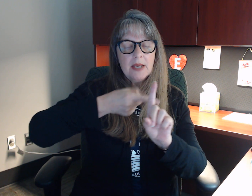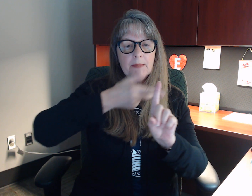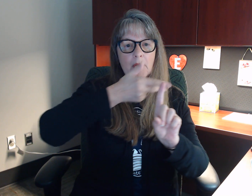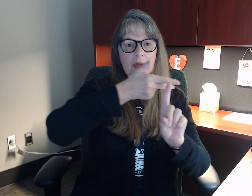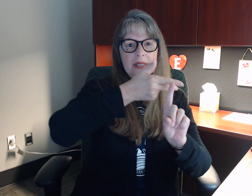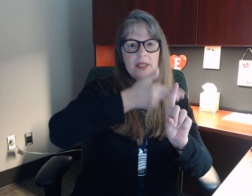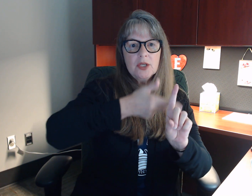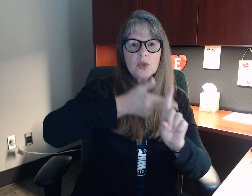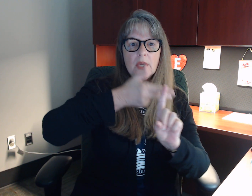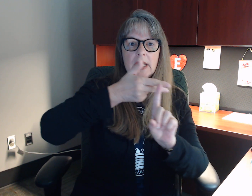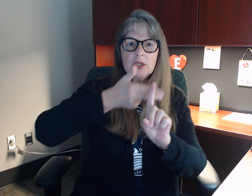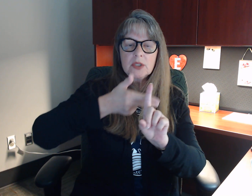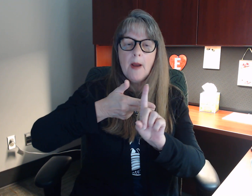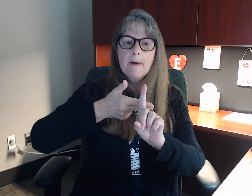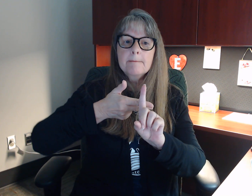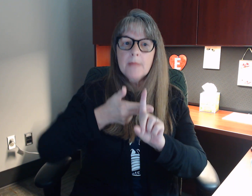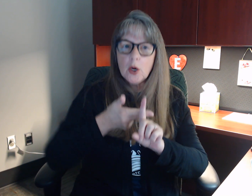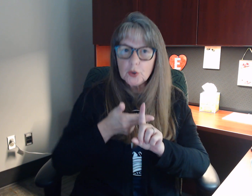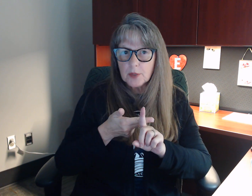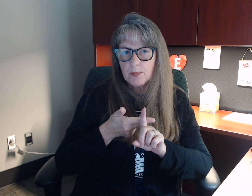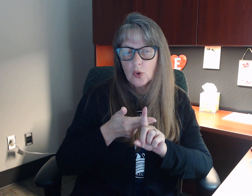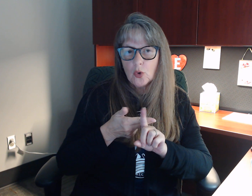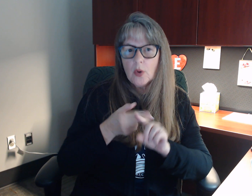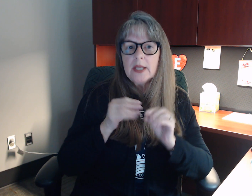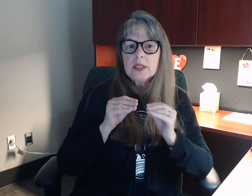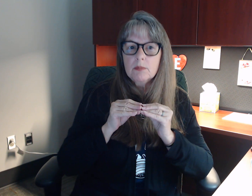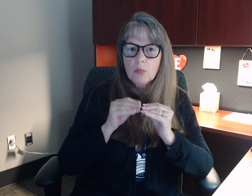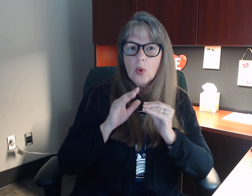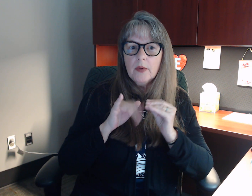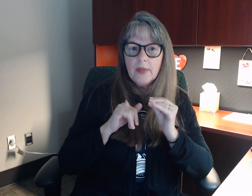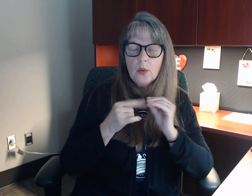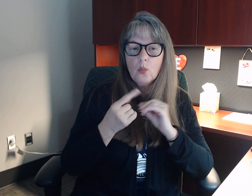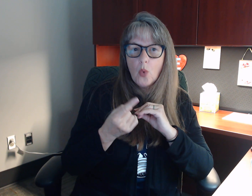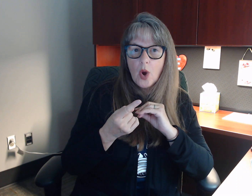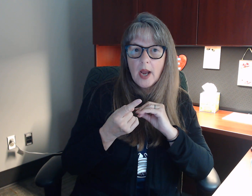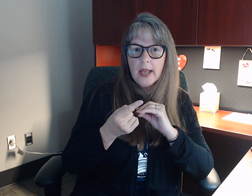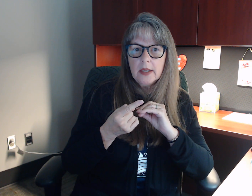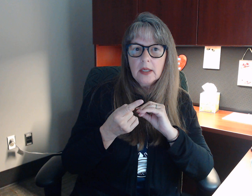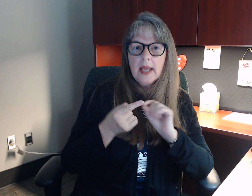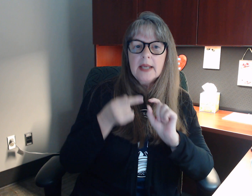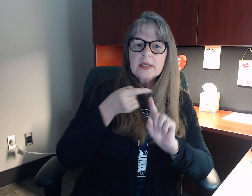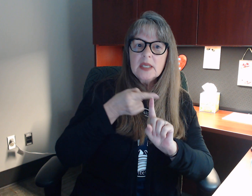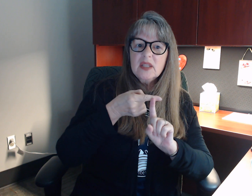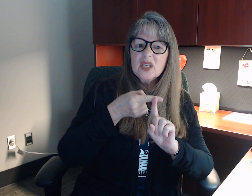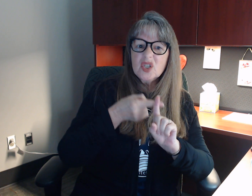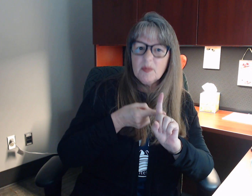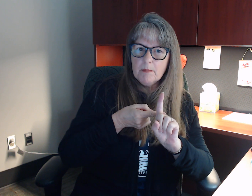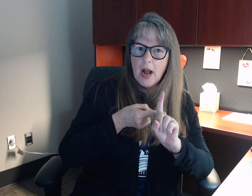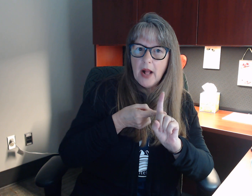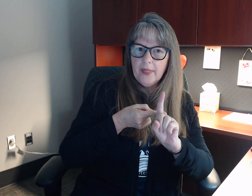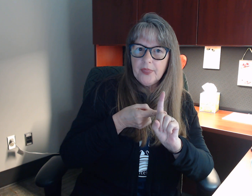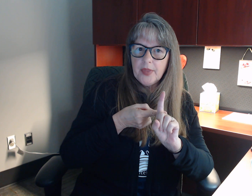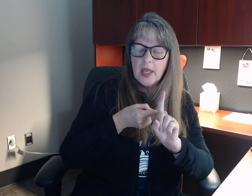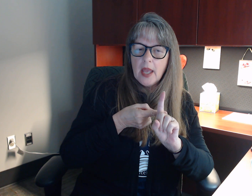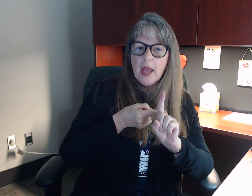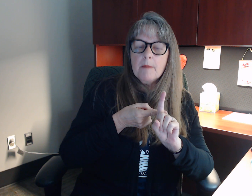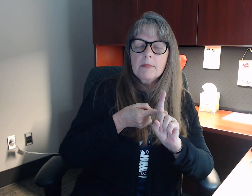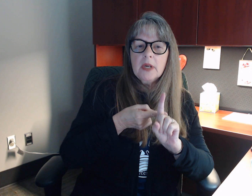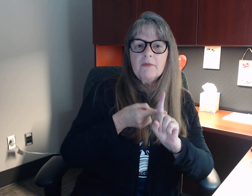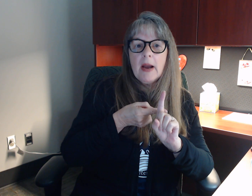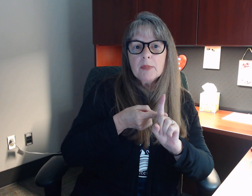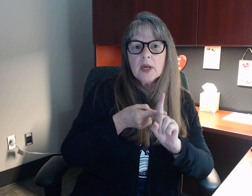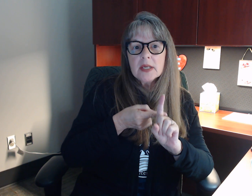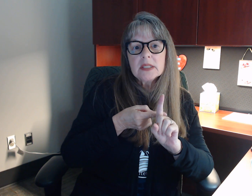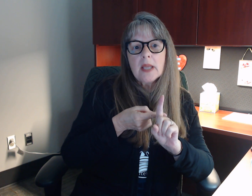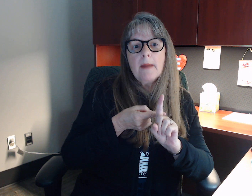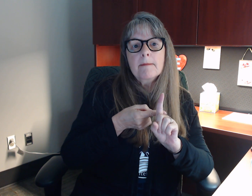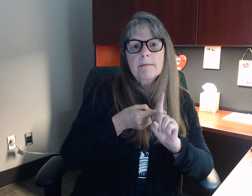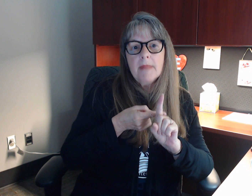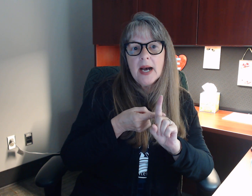but since it's multiple, it's more than one. See, this is month, but if I'm going to say